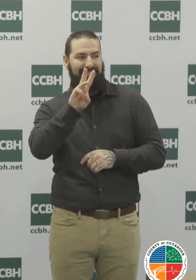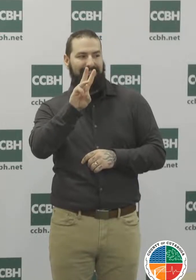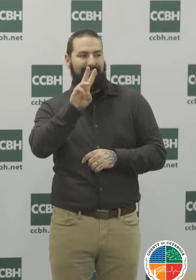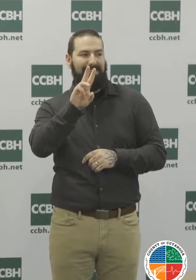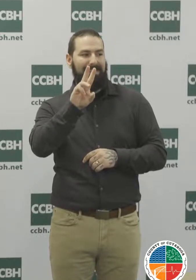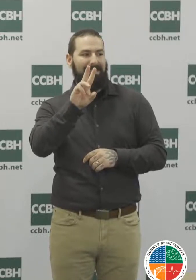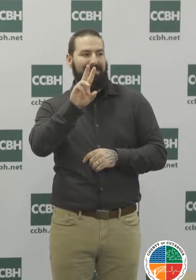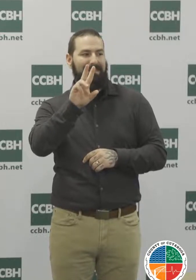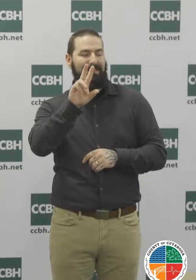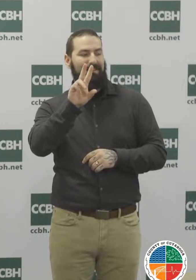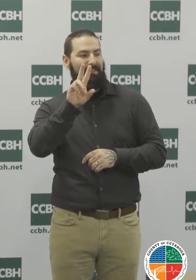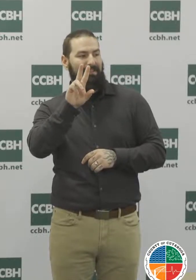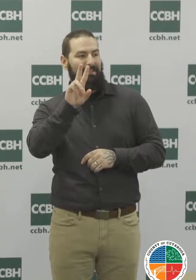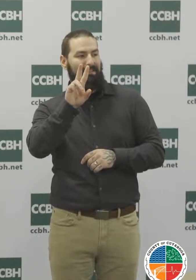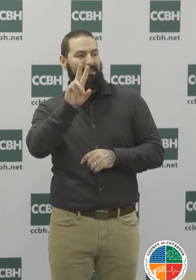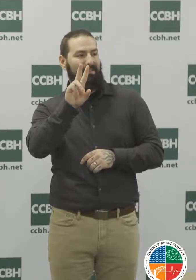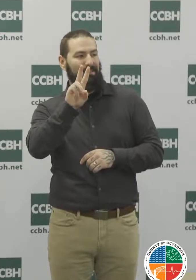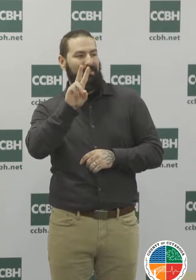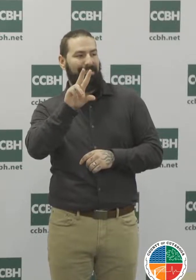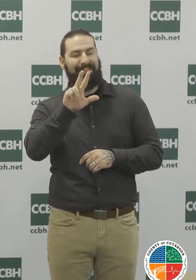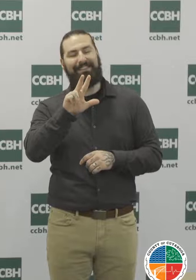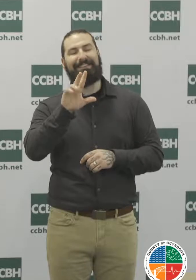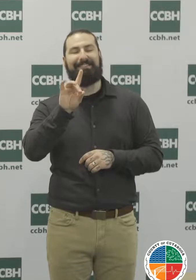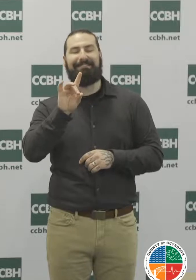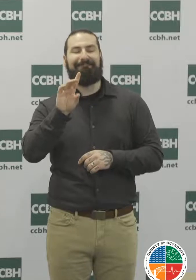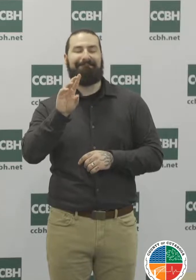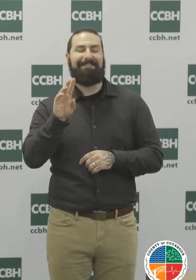With that, I'll turn it back over to Terry.